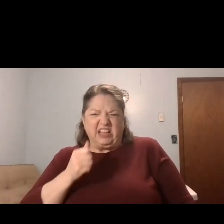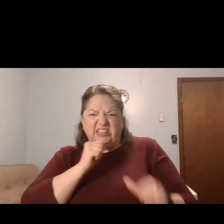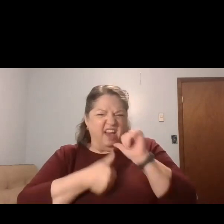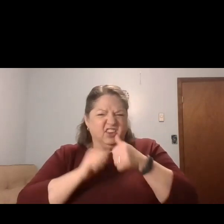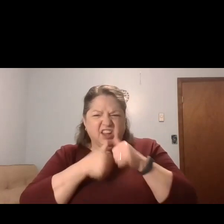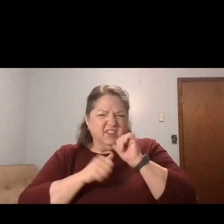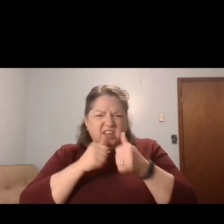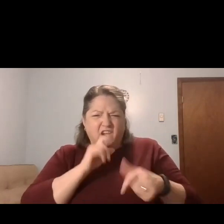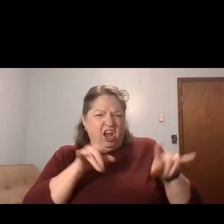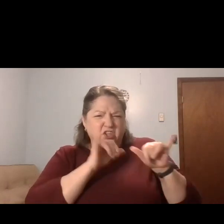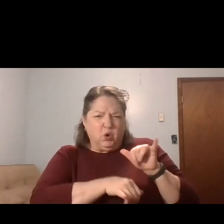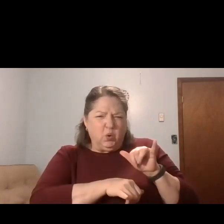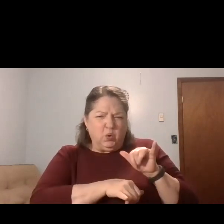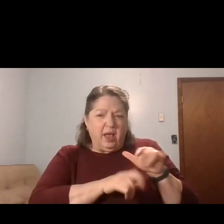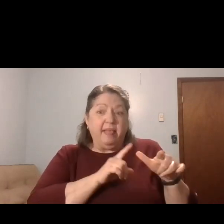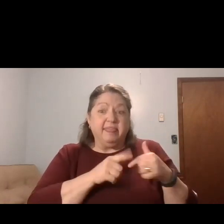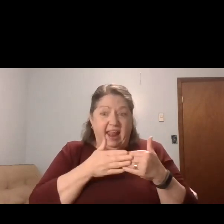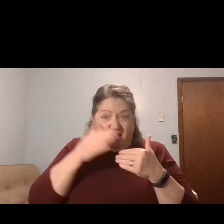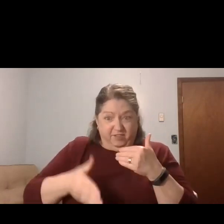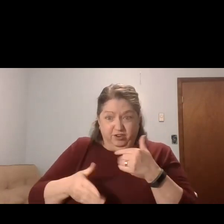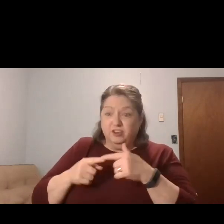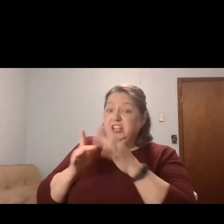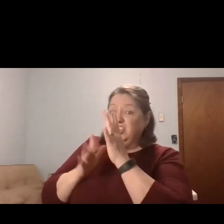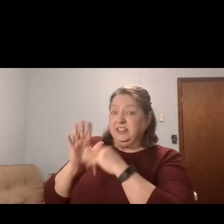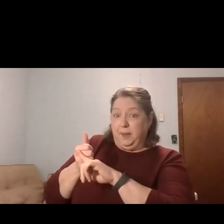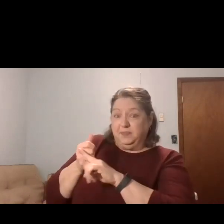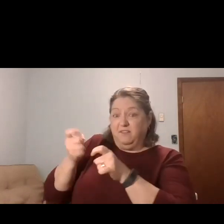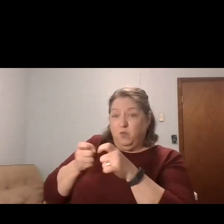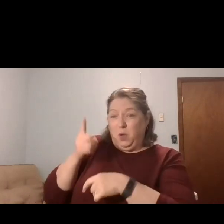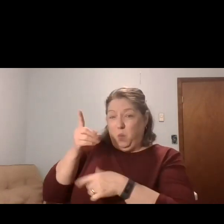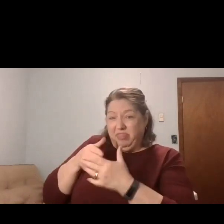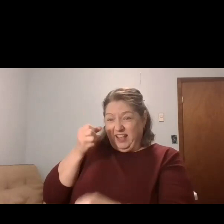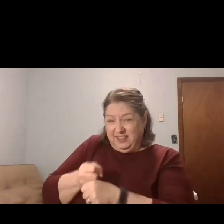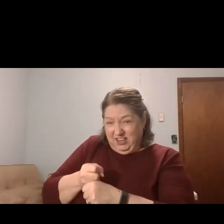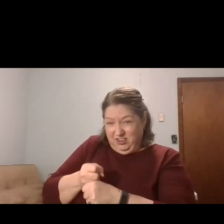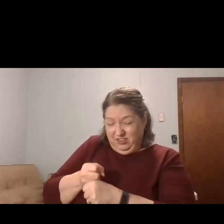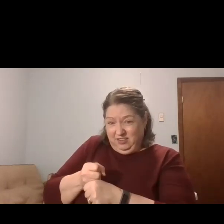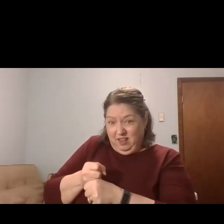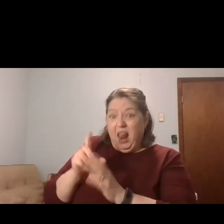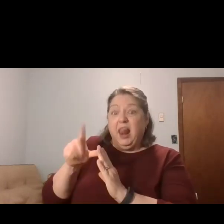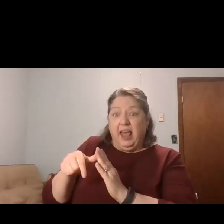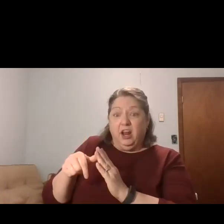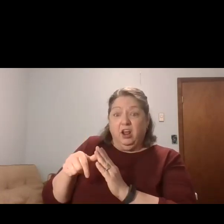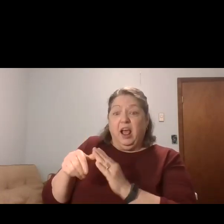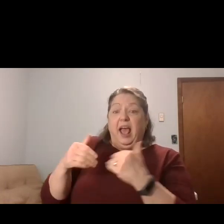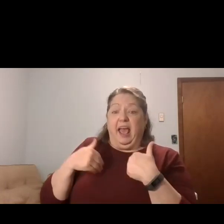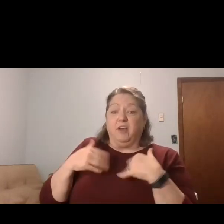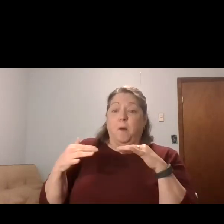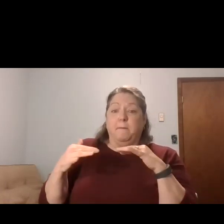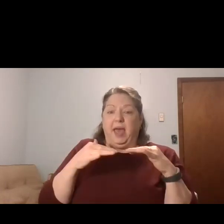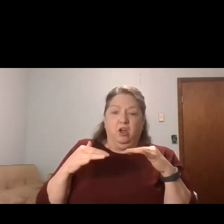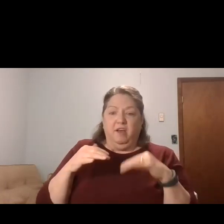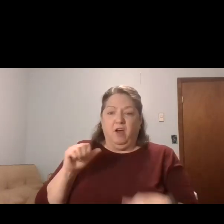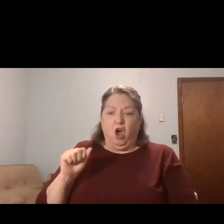that 1,000-year reign of Jesus Christ. And immediately following that comes what we call the Battle of Armageddon,